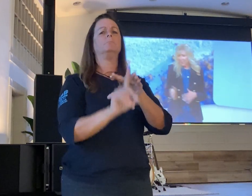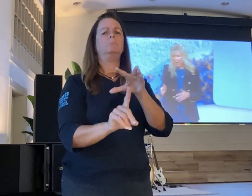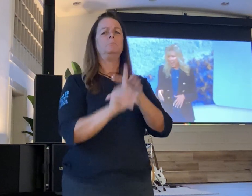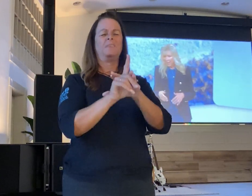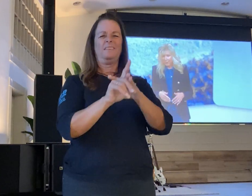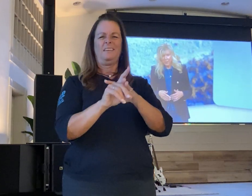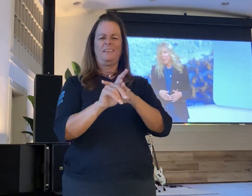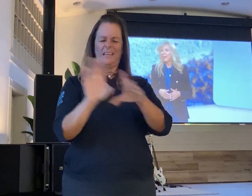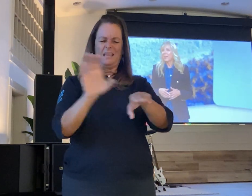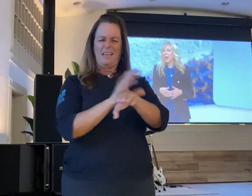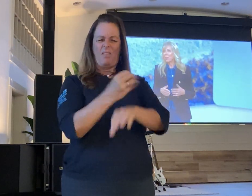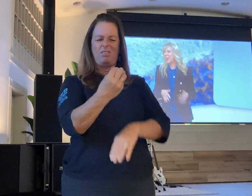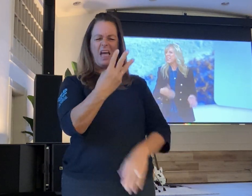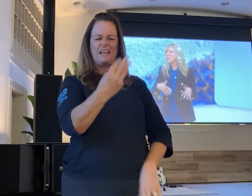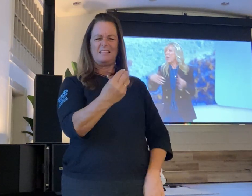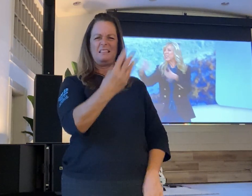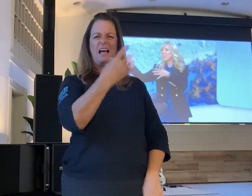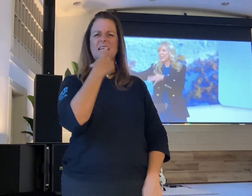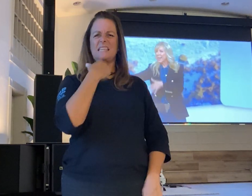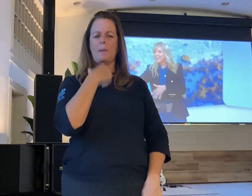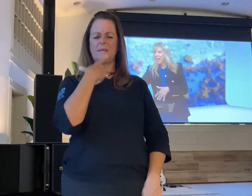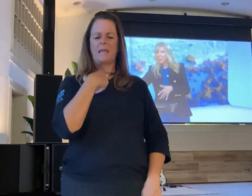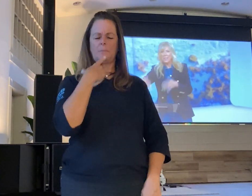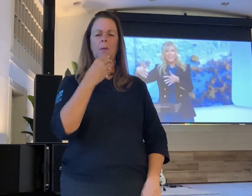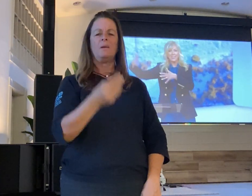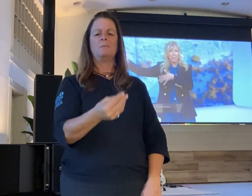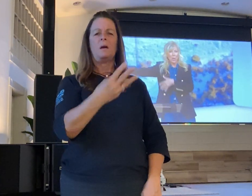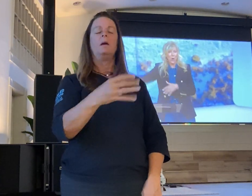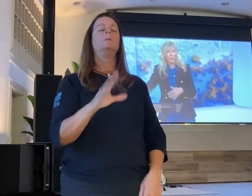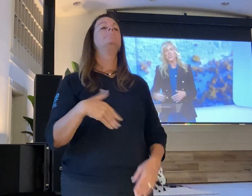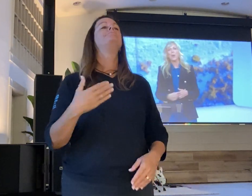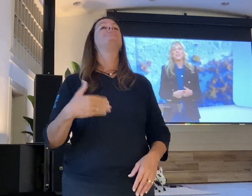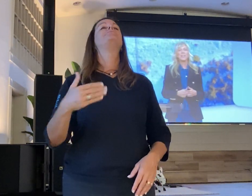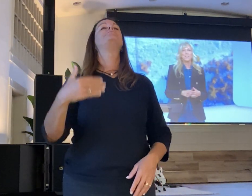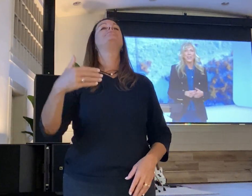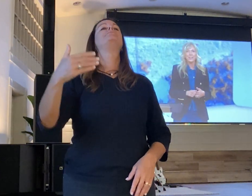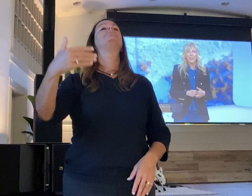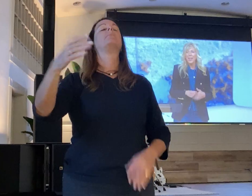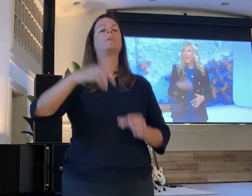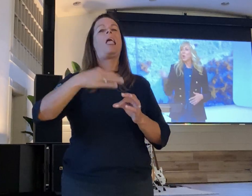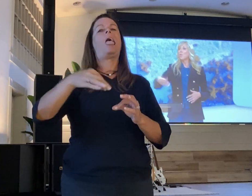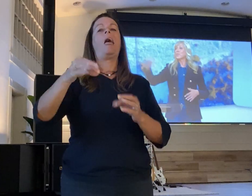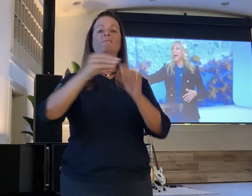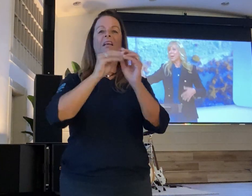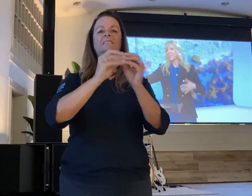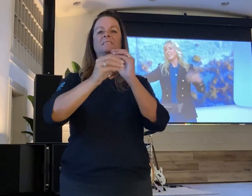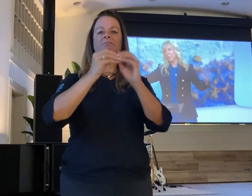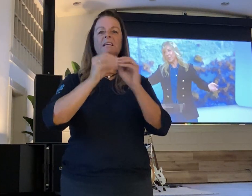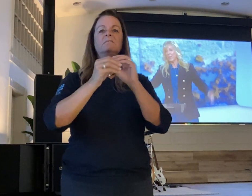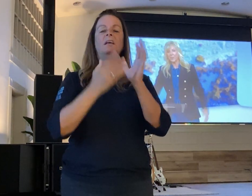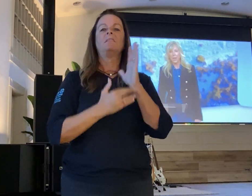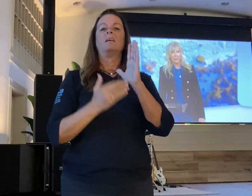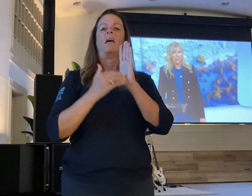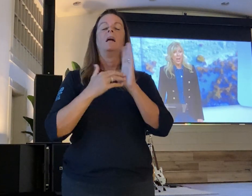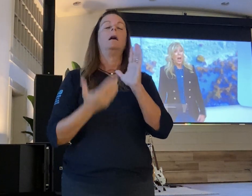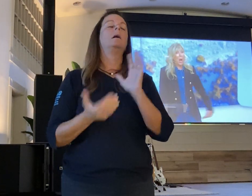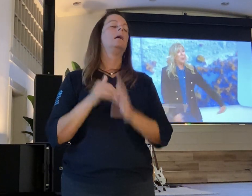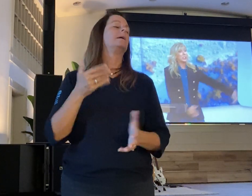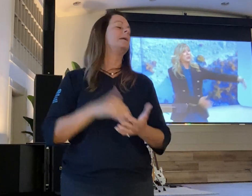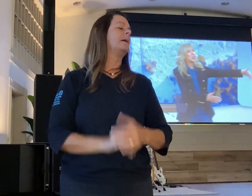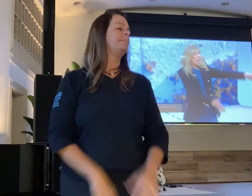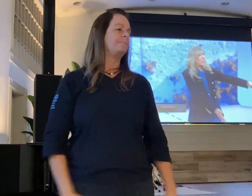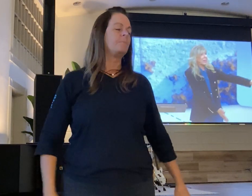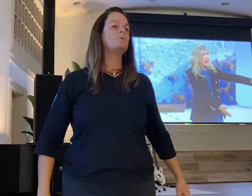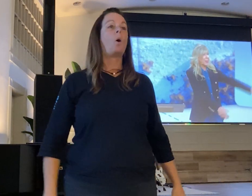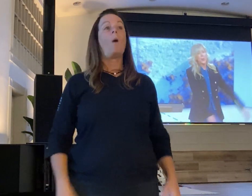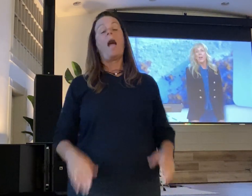tire and it's fine. And I decided to wait until the next time I need to set my car in the shop to get it fixed. And over time, this has happened several times. And